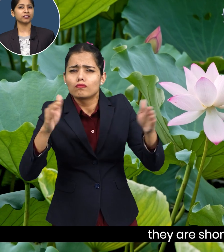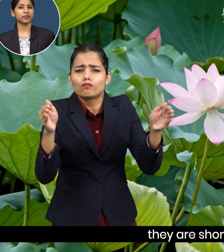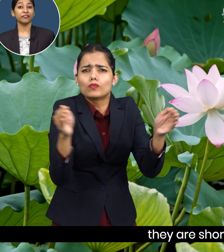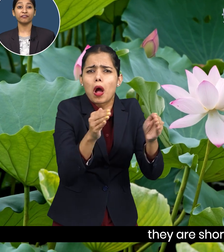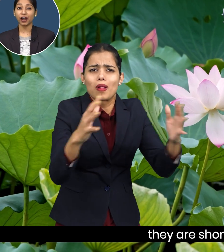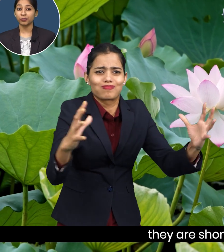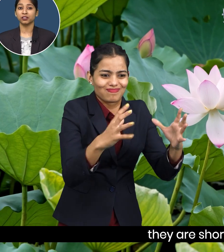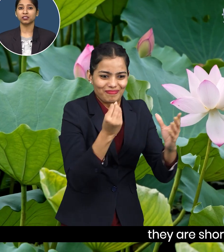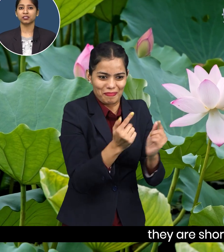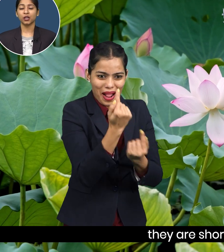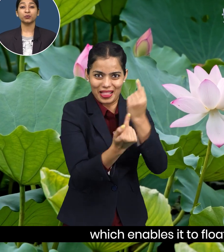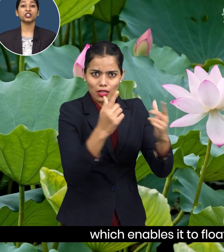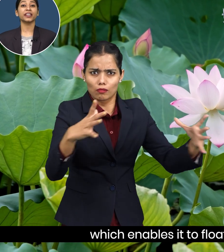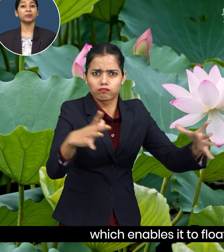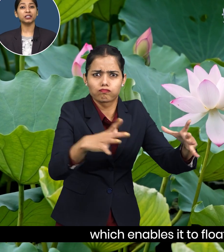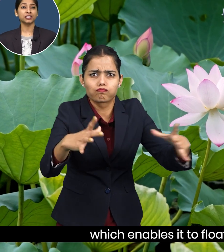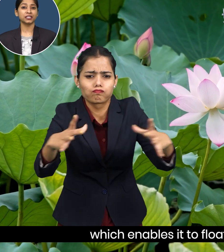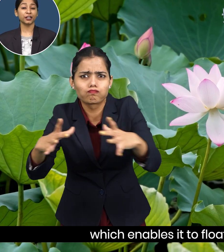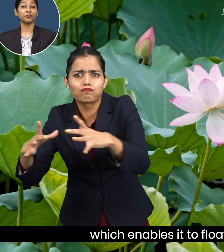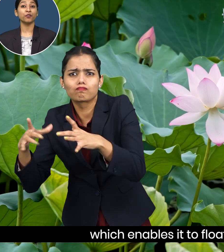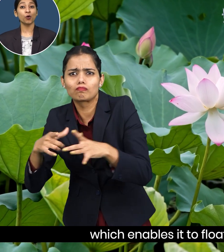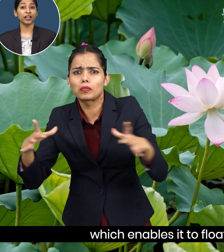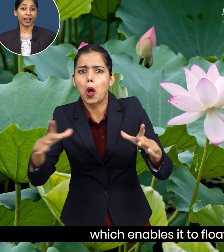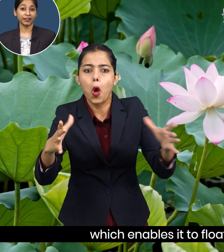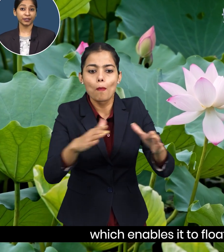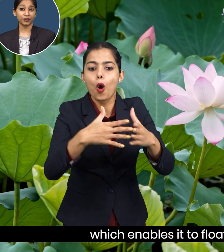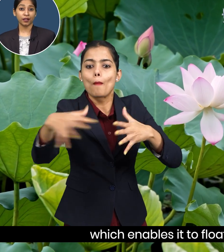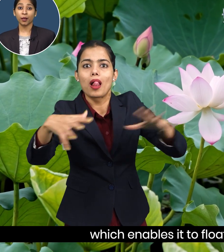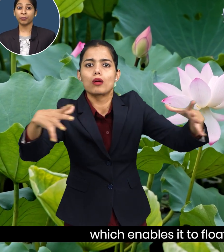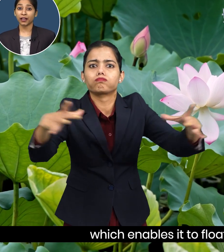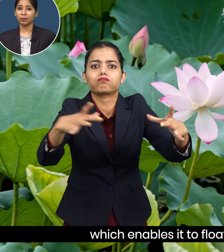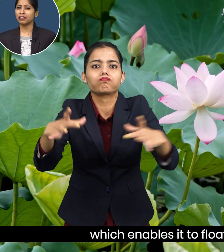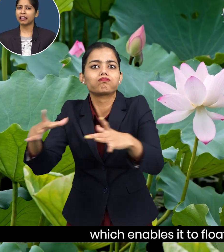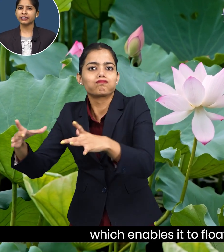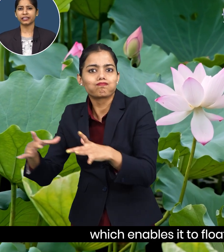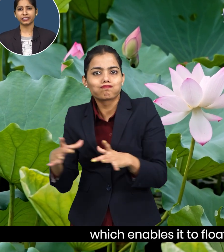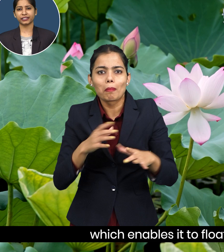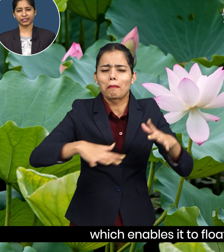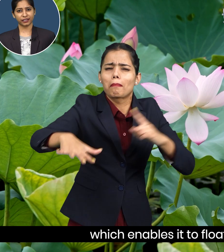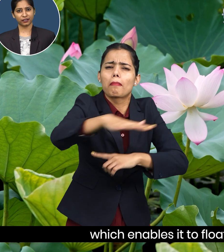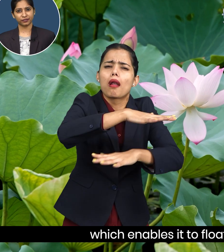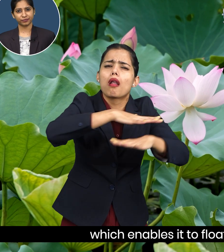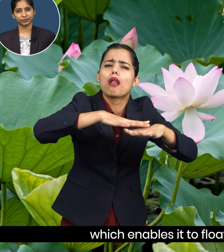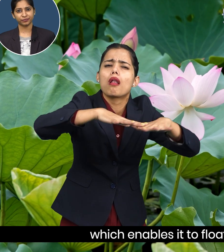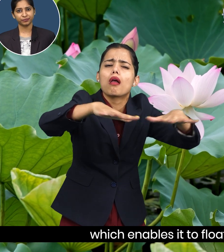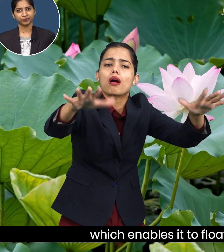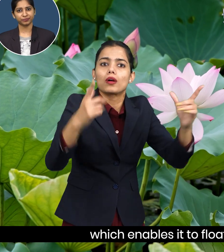short and fibrous, which enables it to float and pick up lightness.